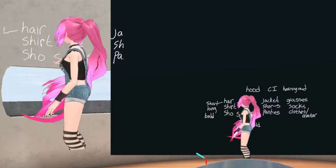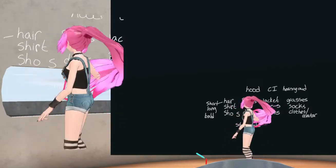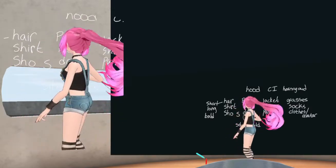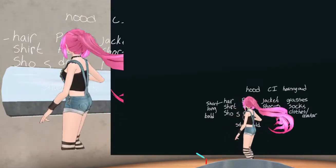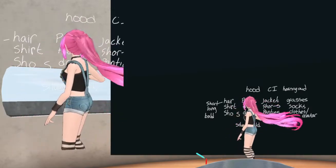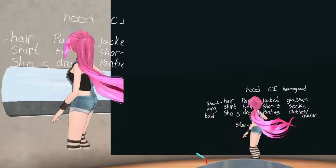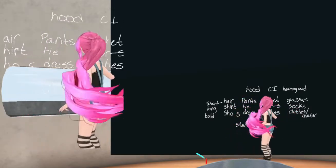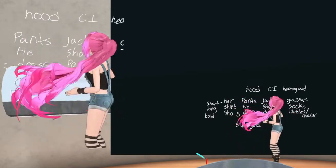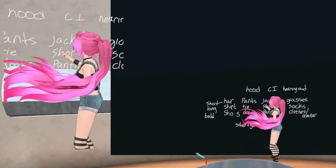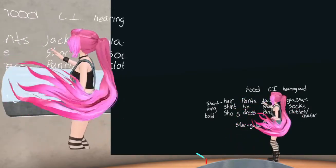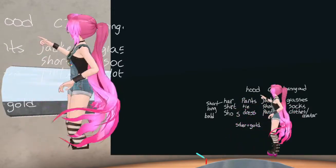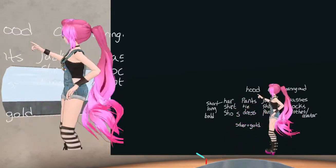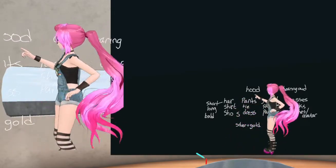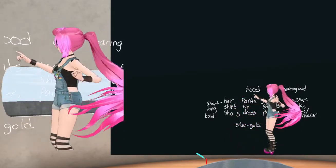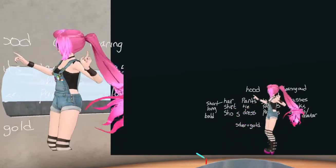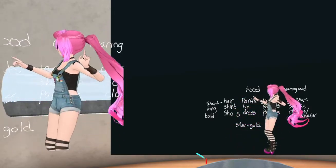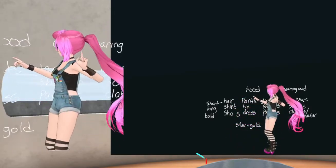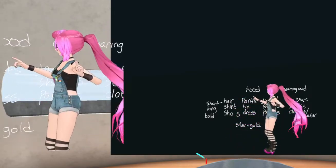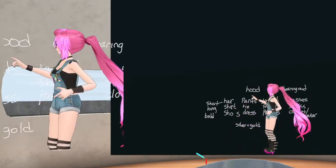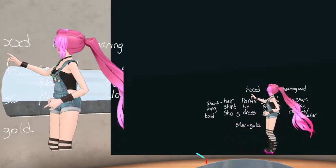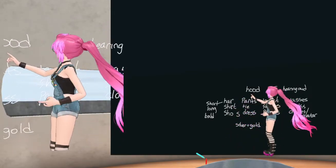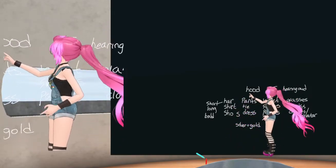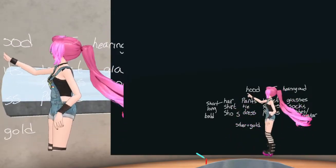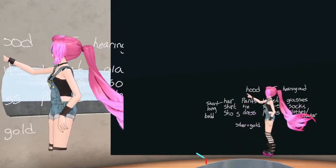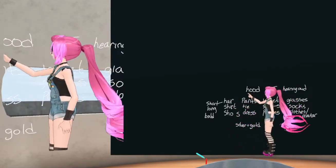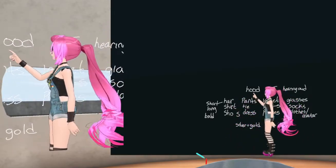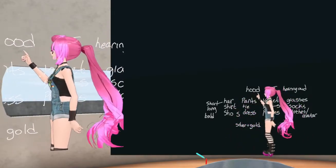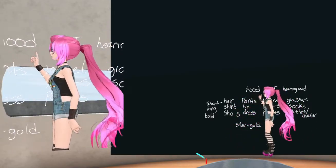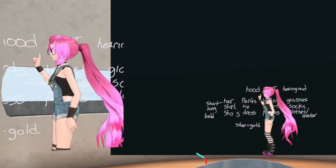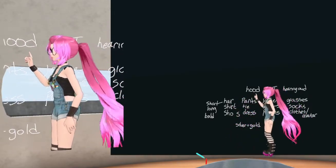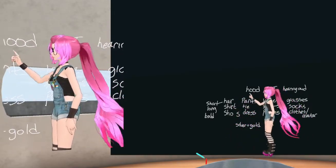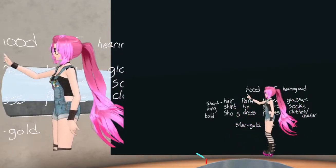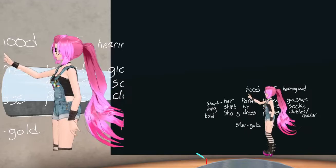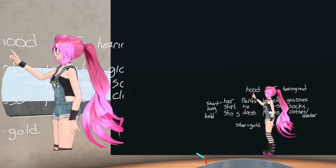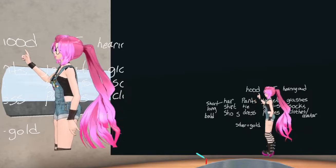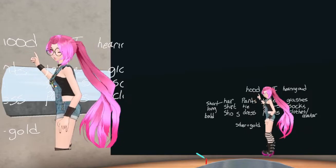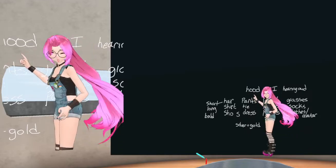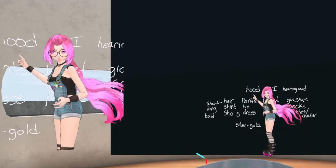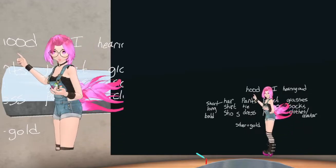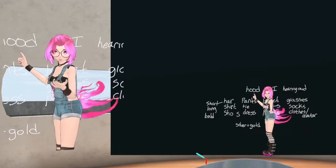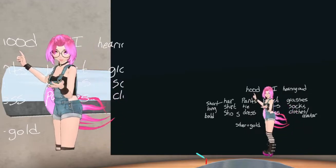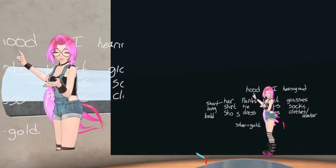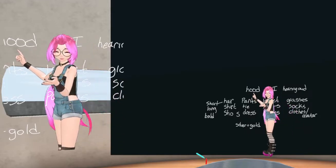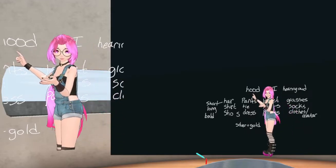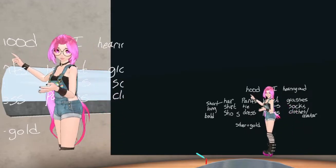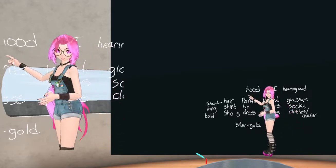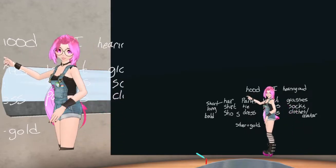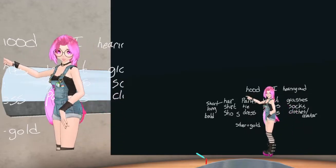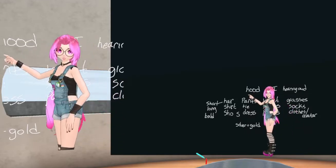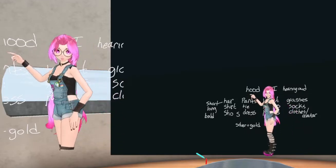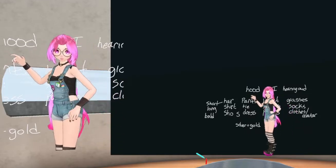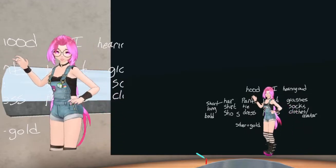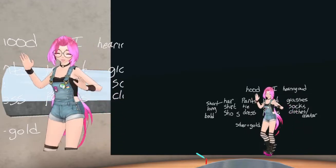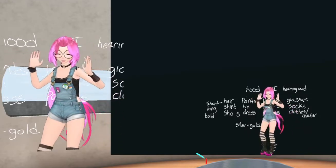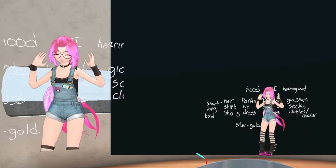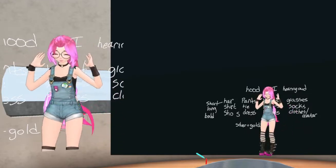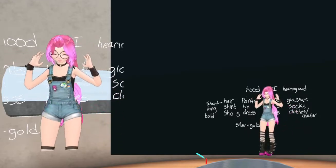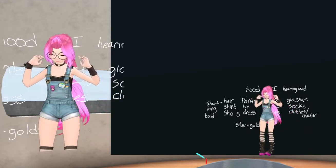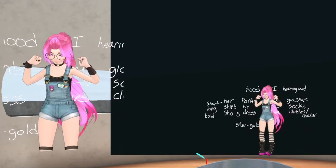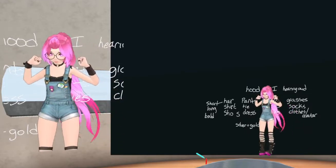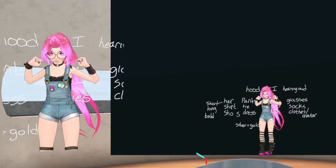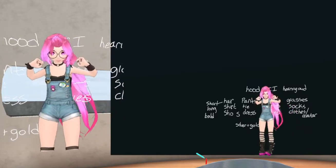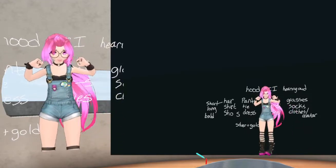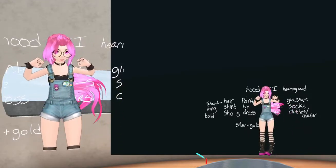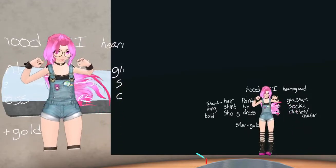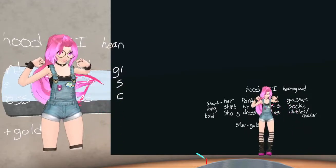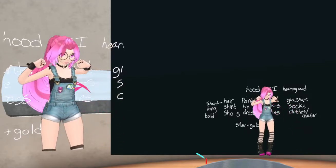go. Oh, we're not done. We're not done. Ha, I didn't forget. Hood. Hood or hoodie. Somebody asked about hoodie. Same thing.